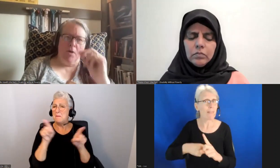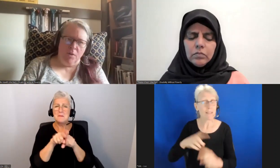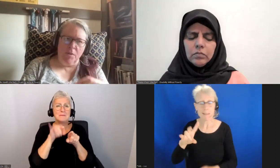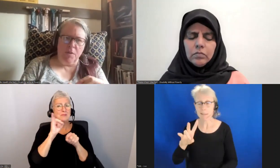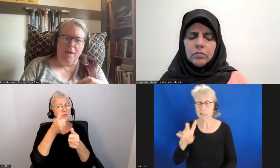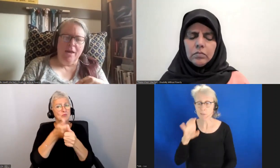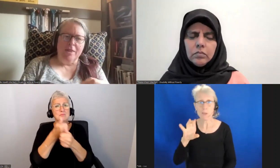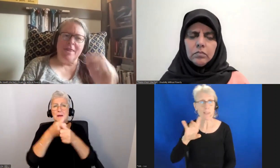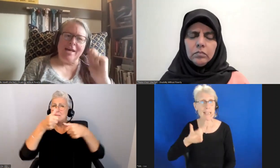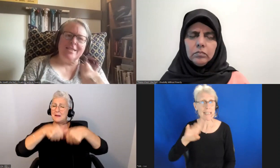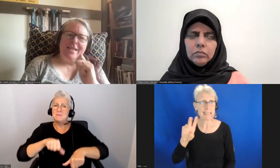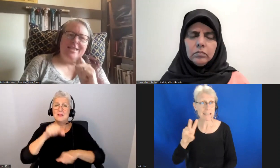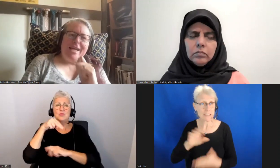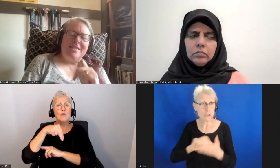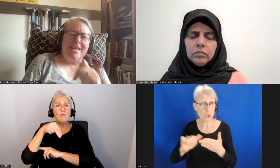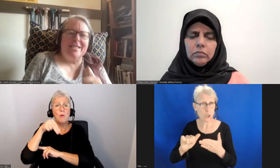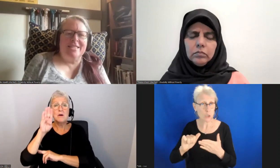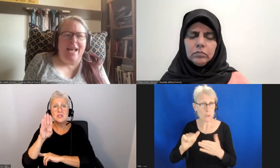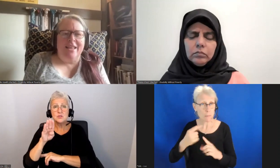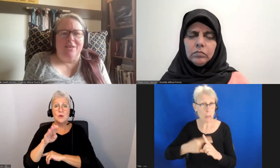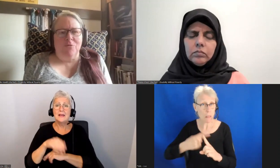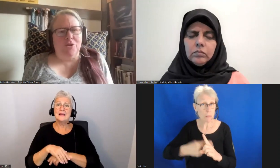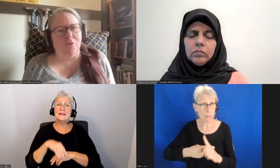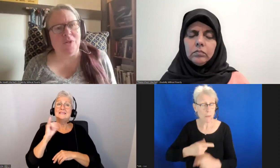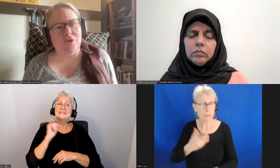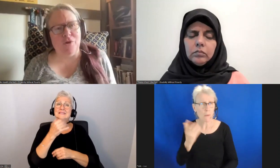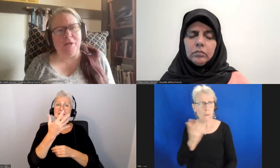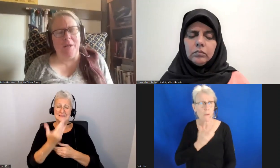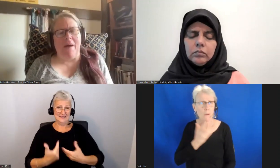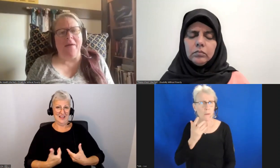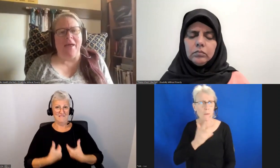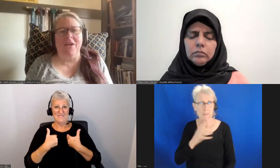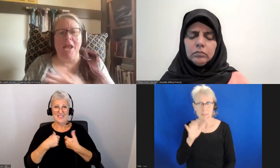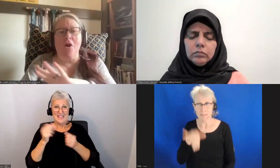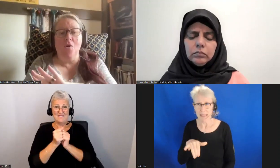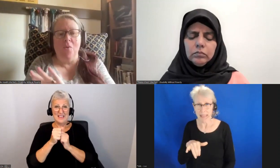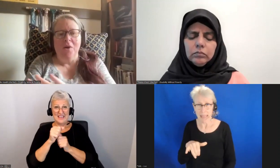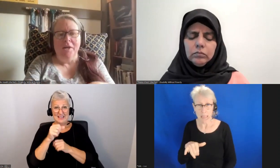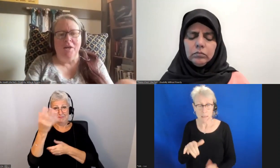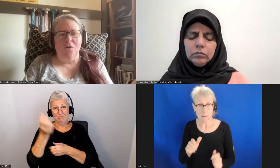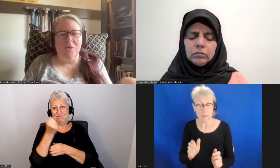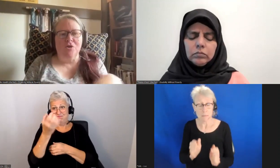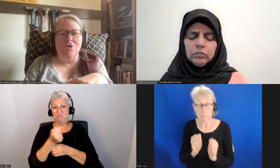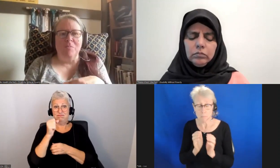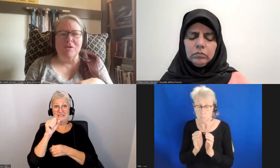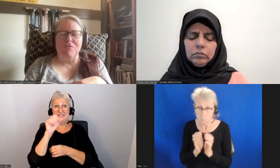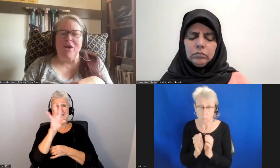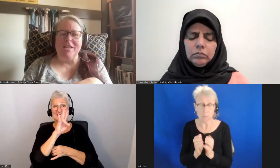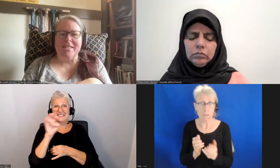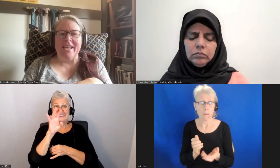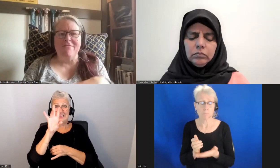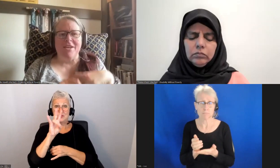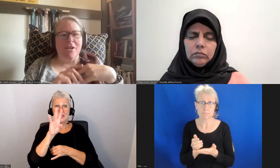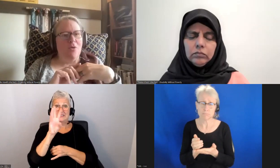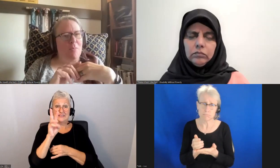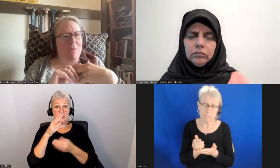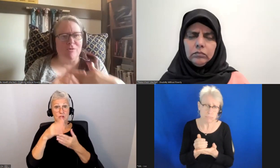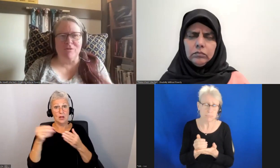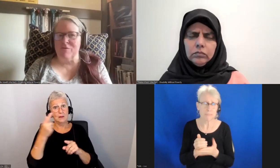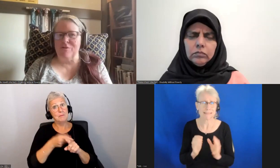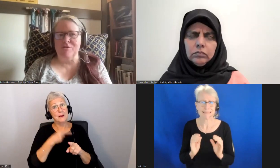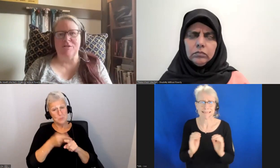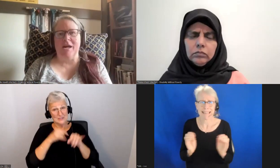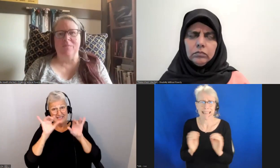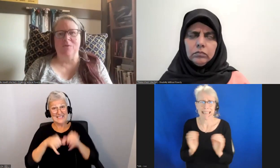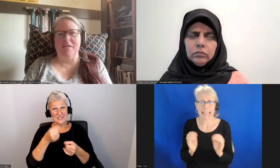$786 a month. That's the extent that we're talking about here. And I know, we talk amongst friends here, and I know that